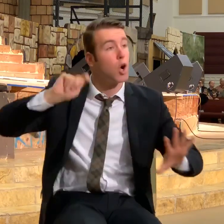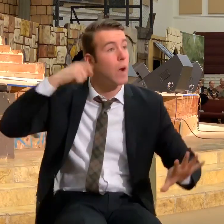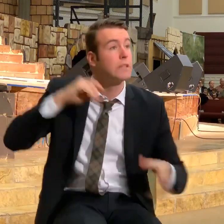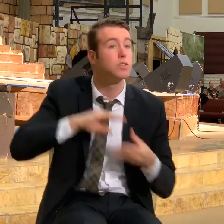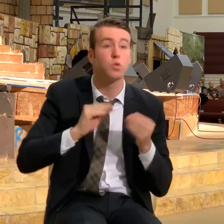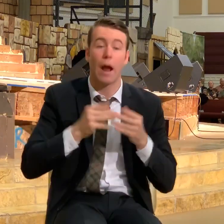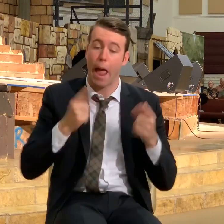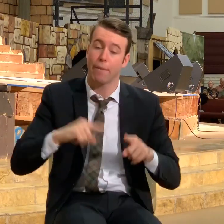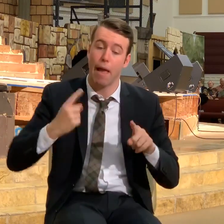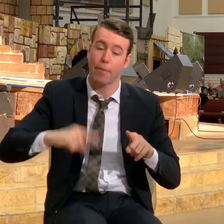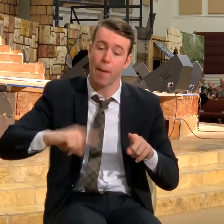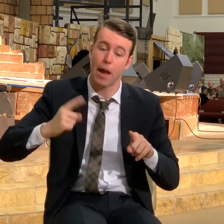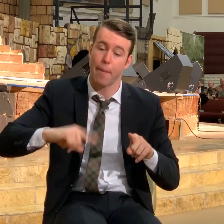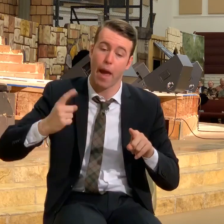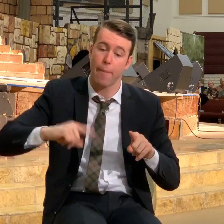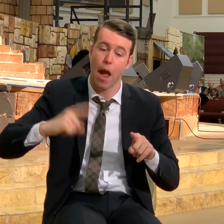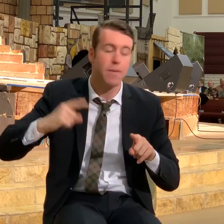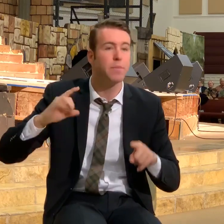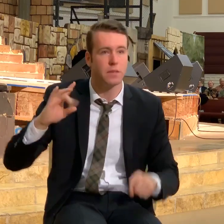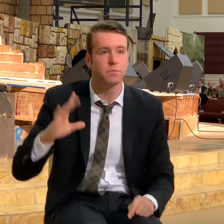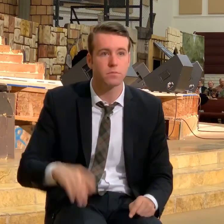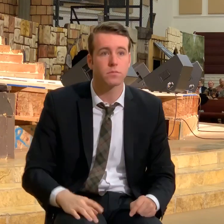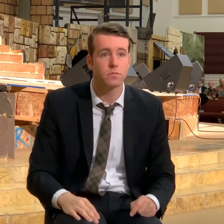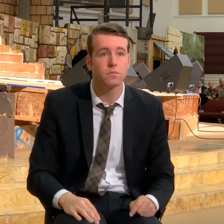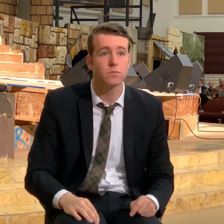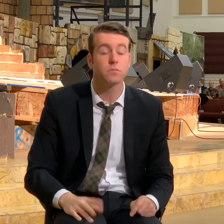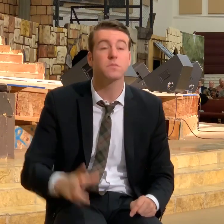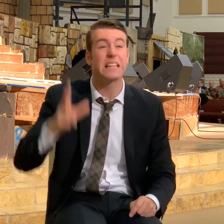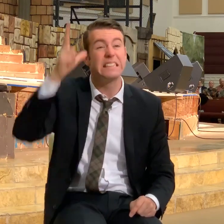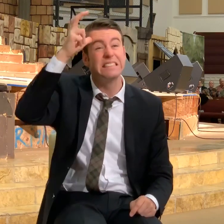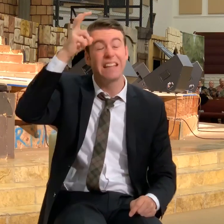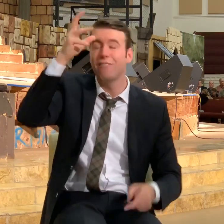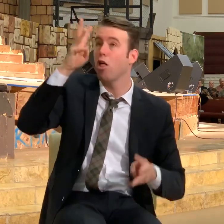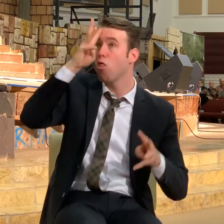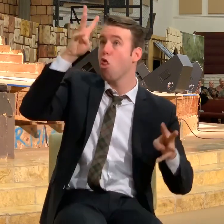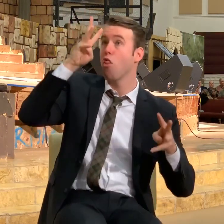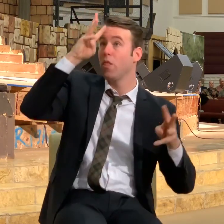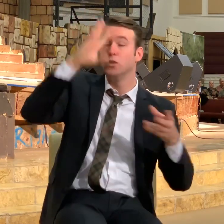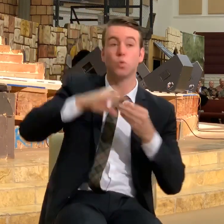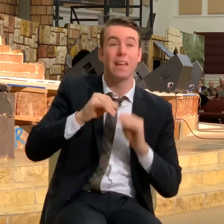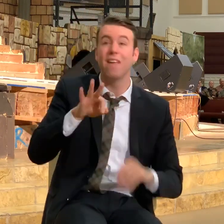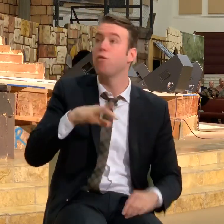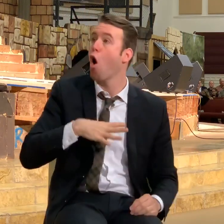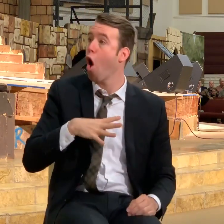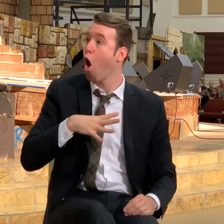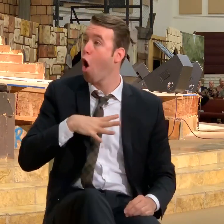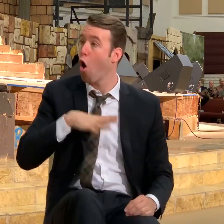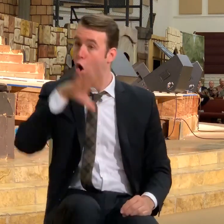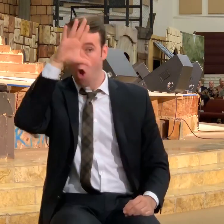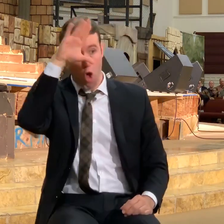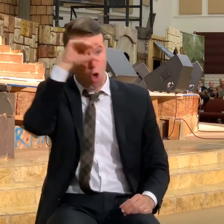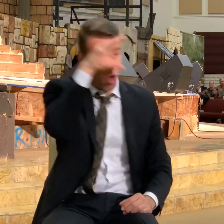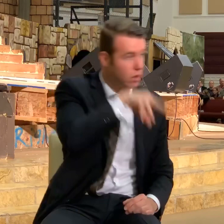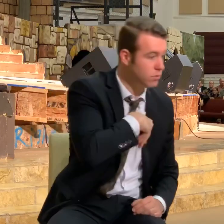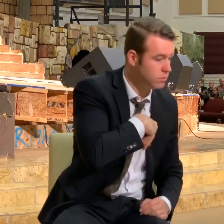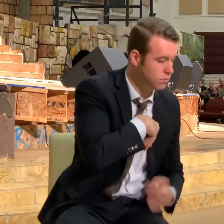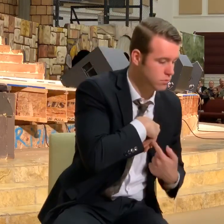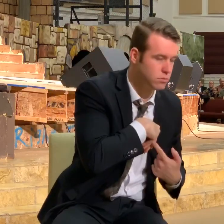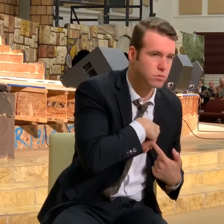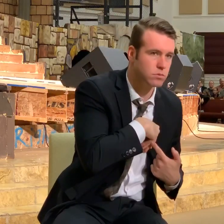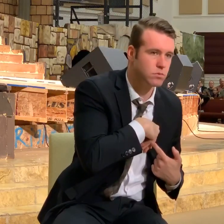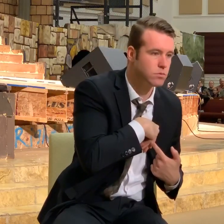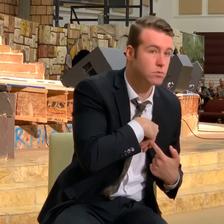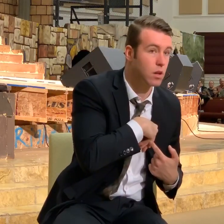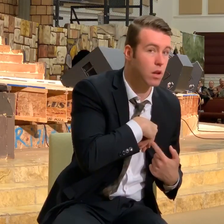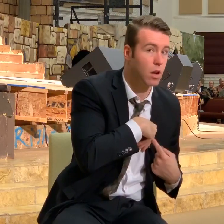this. The devil will make up stories, and if you buy into those stories, you'll